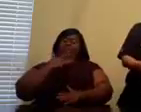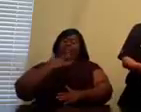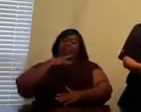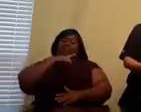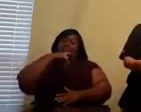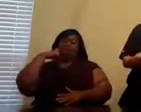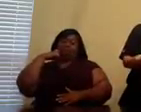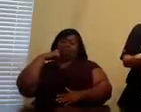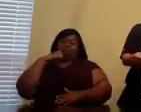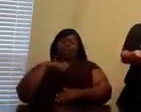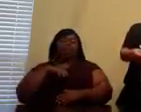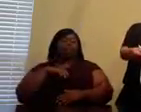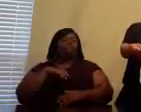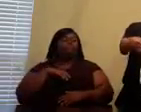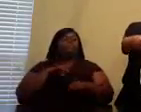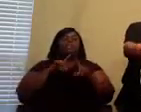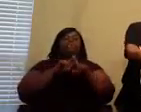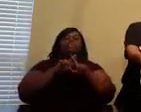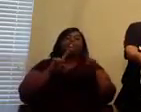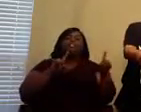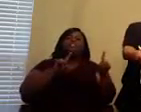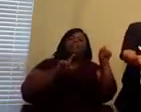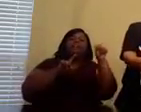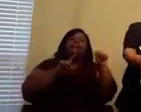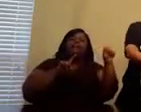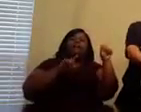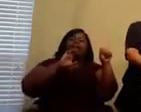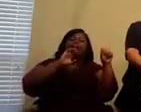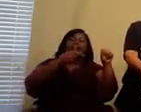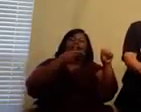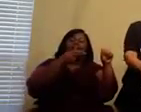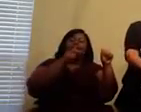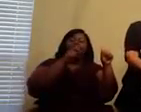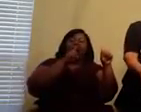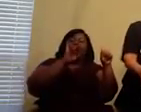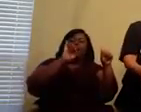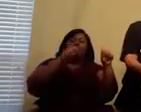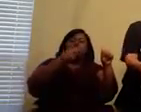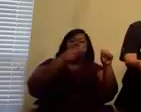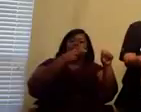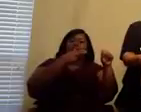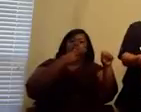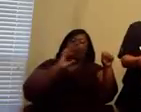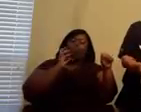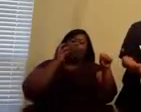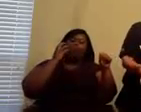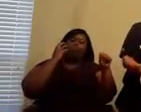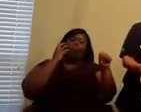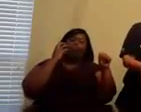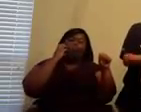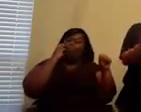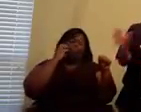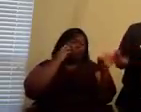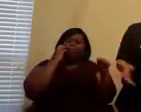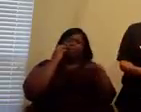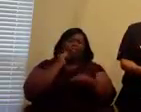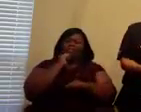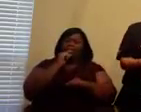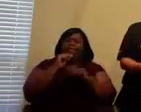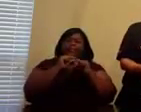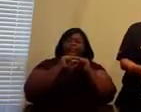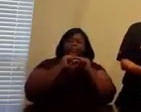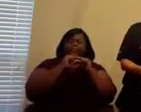Our pad, if you notice the difference, it's thin and it's completely sealed. When you go to the hospital, anything